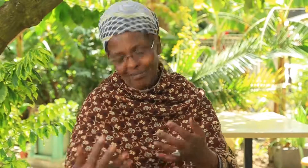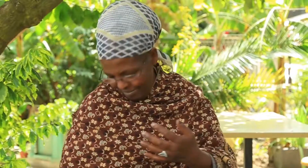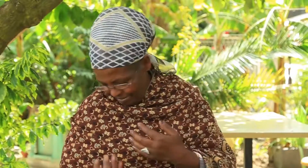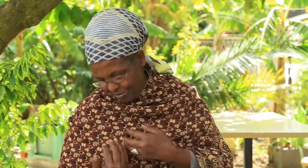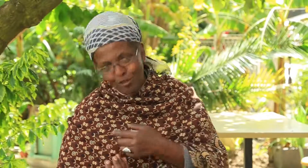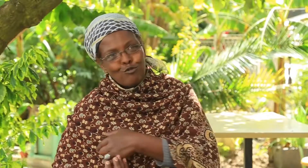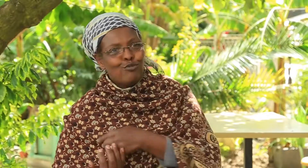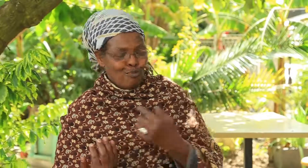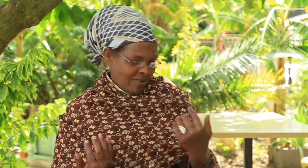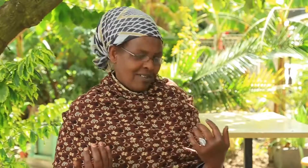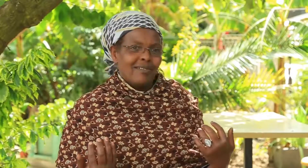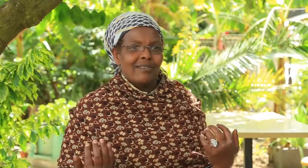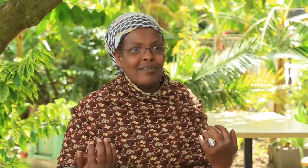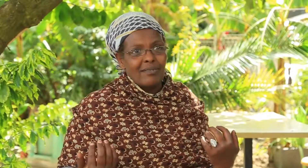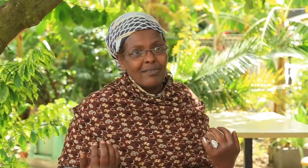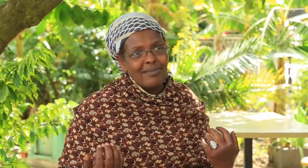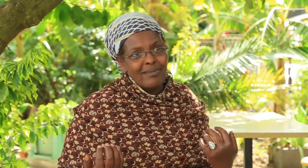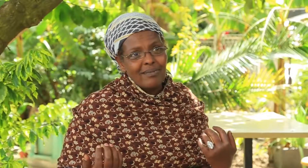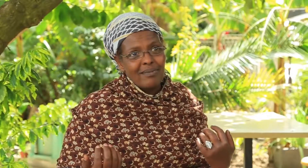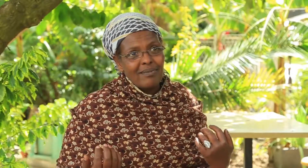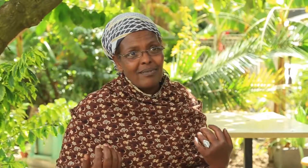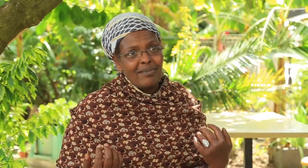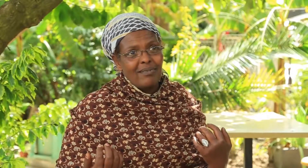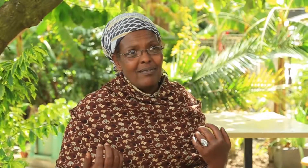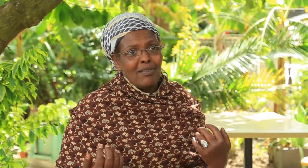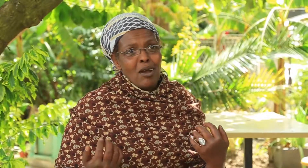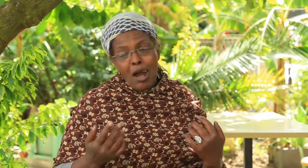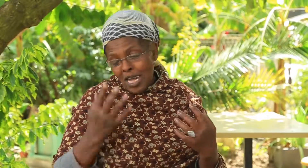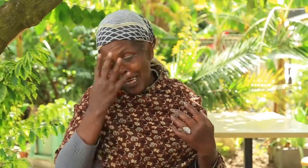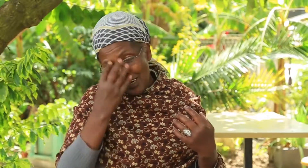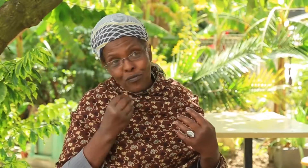When I'm breastfeeding one of them, my mother holds the other